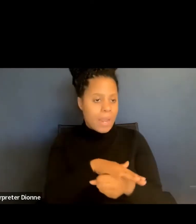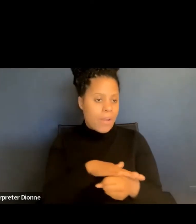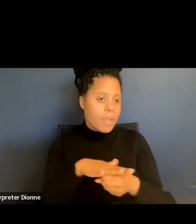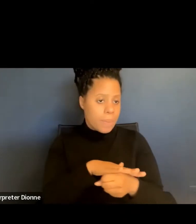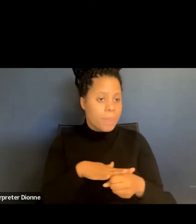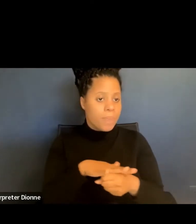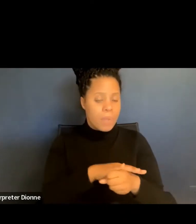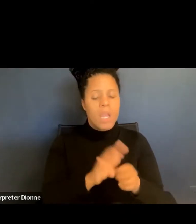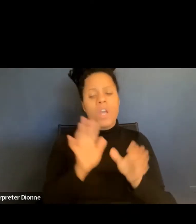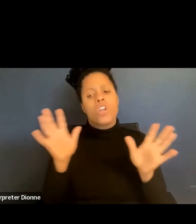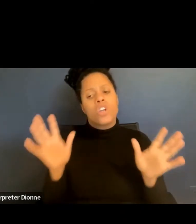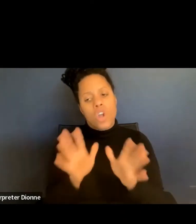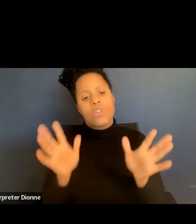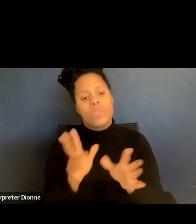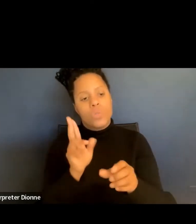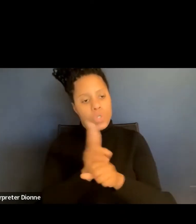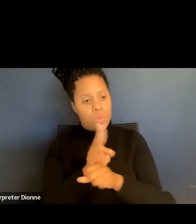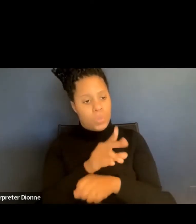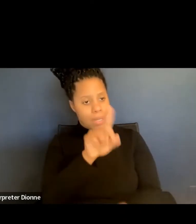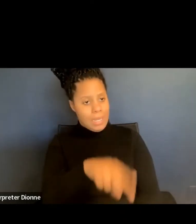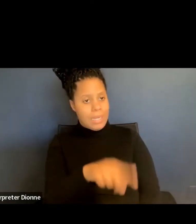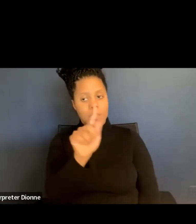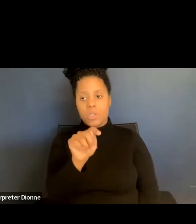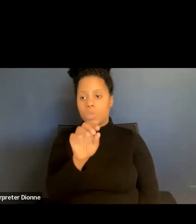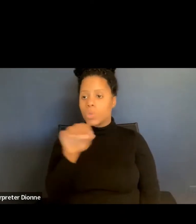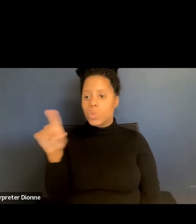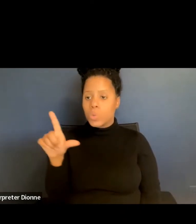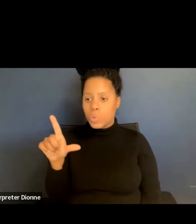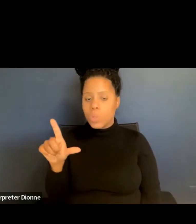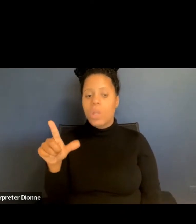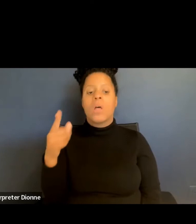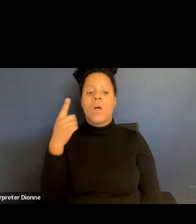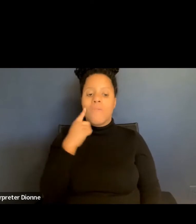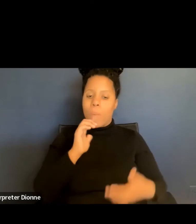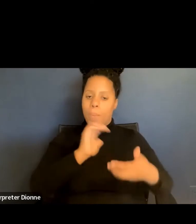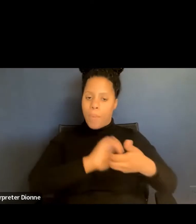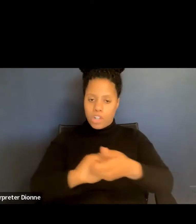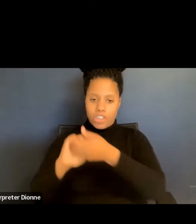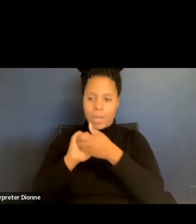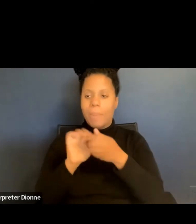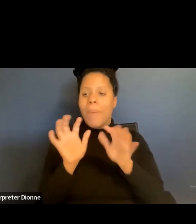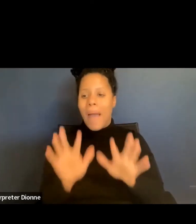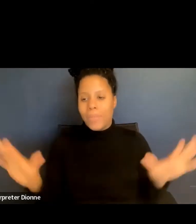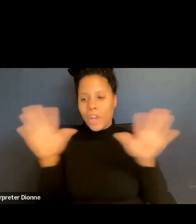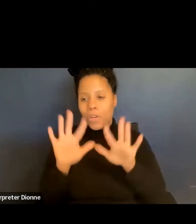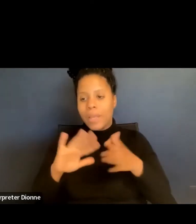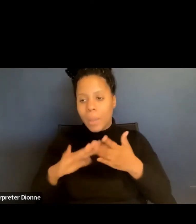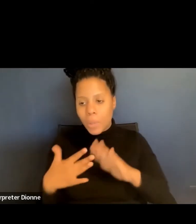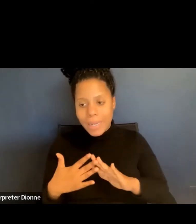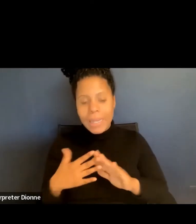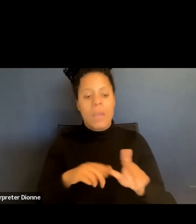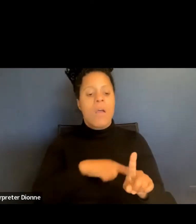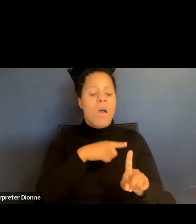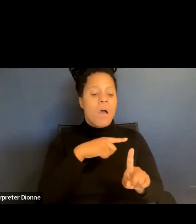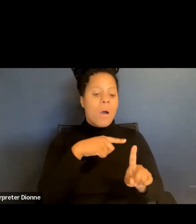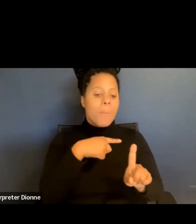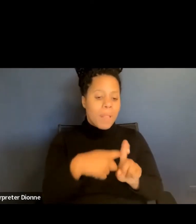to support your efforts for partnerships in the community. There is also, HRSA